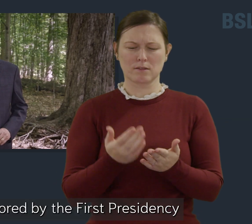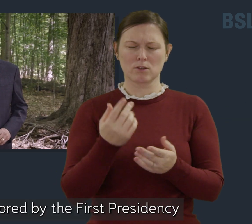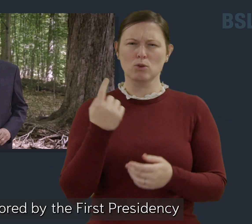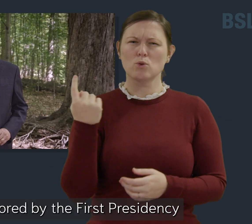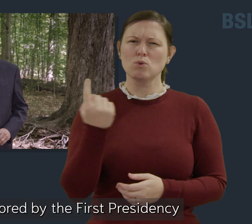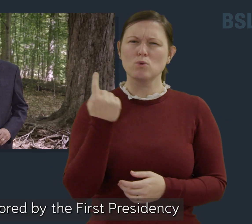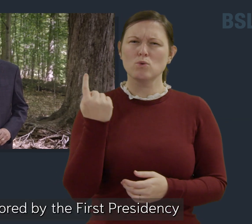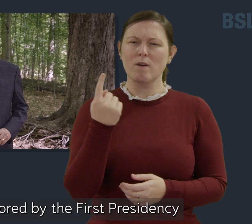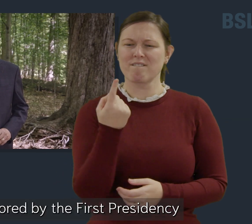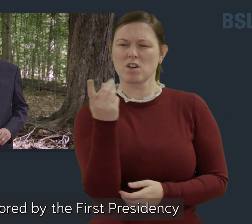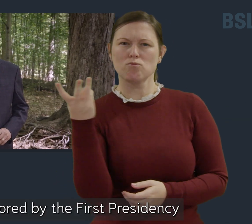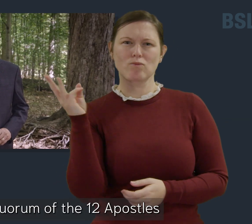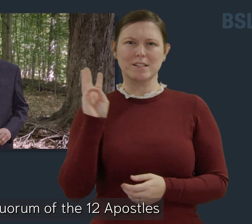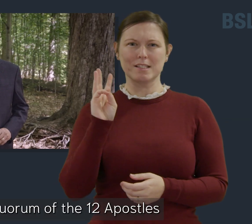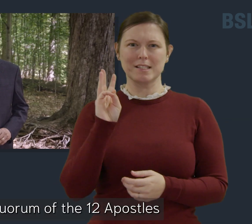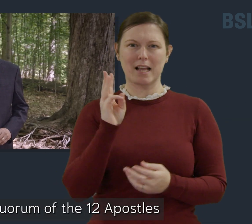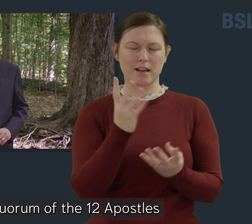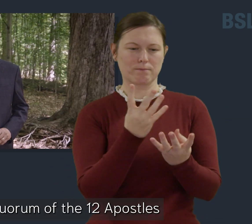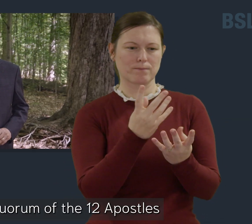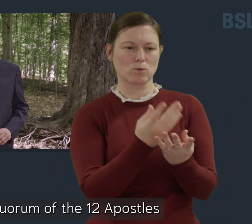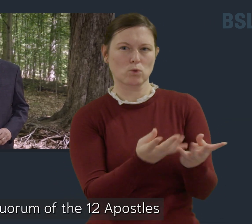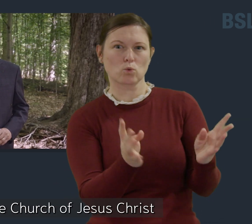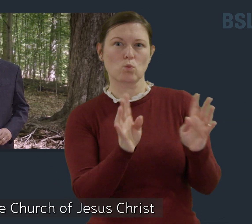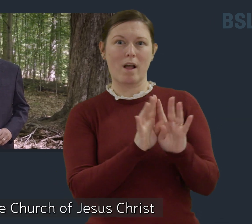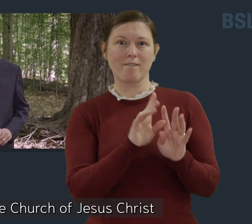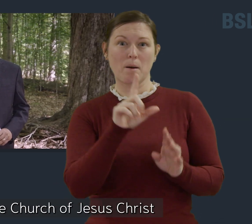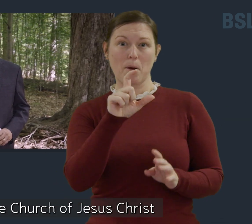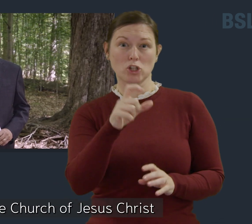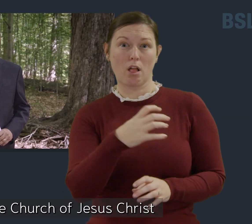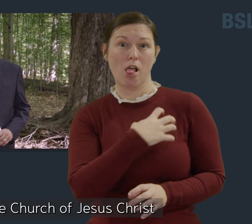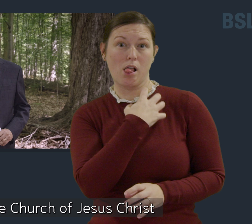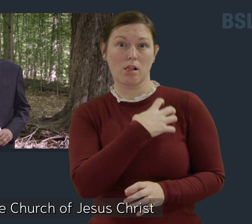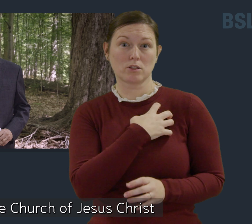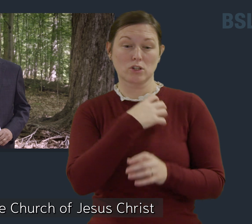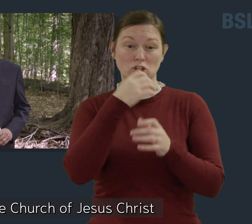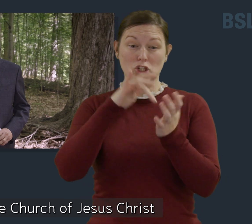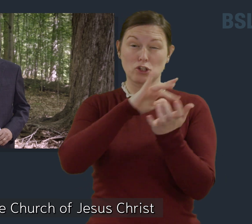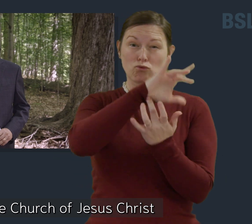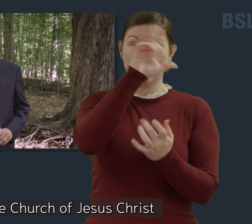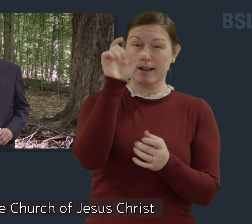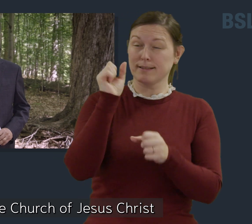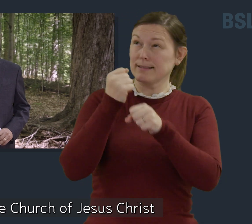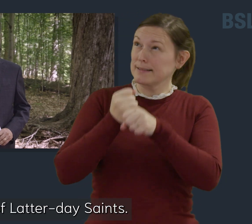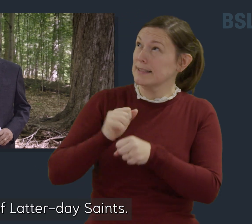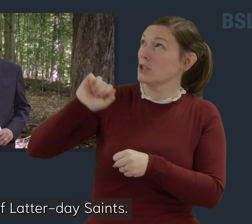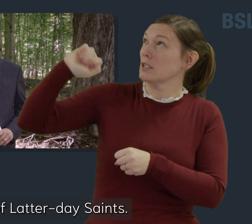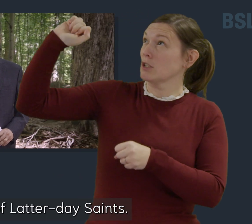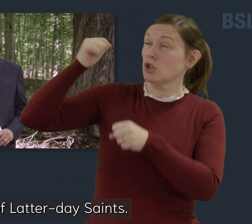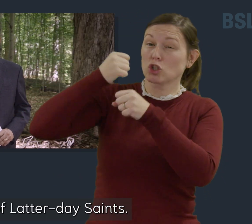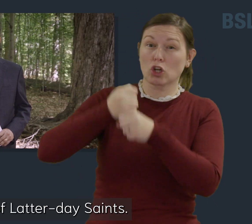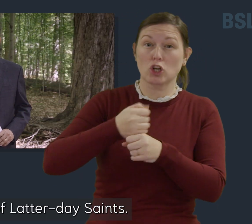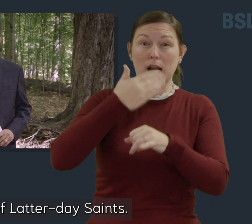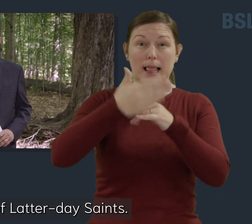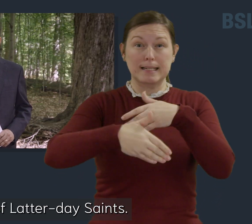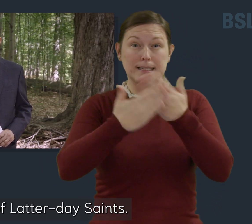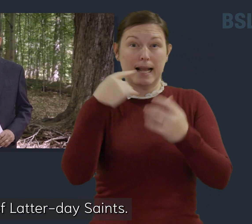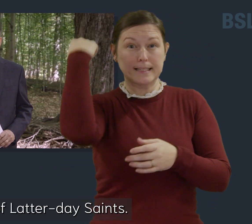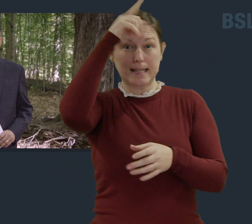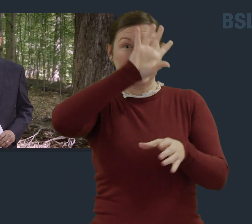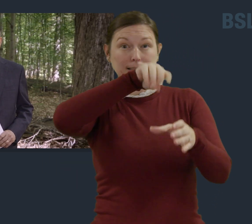It is authored by the First Presidency and Quorum of the 12 Apostles of the Church of Jesus Christ of Latter-day